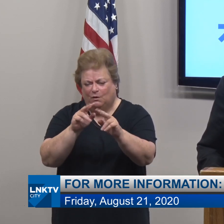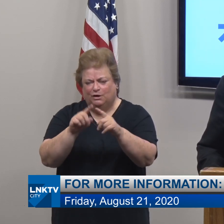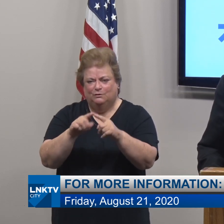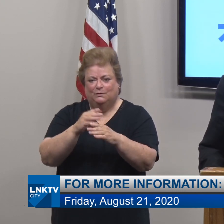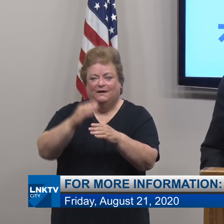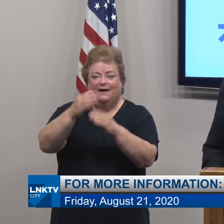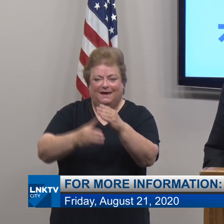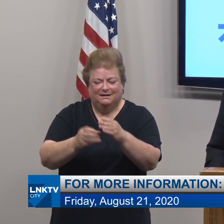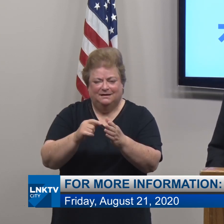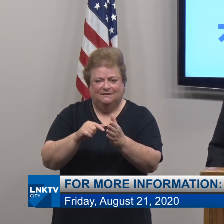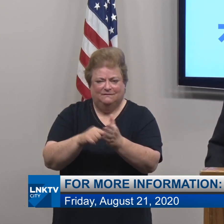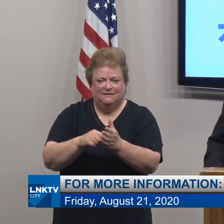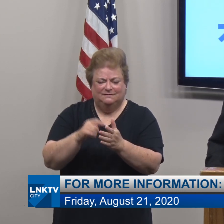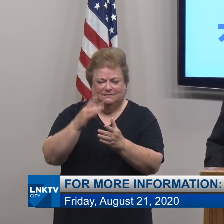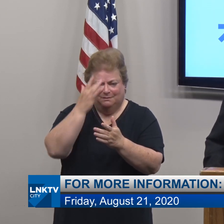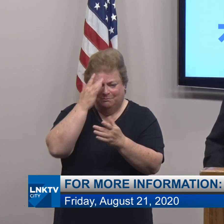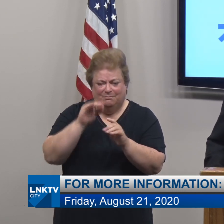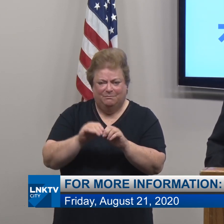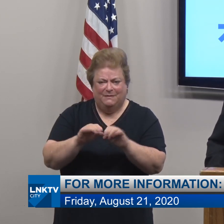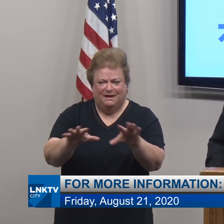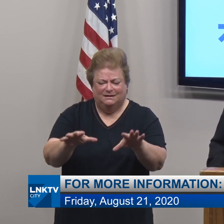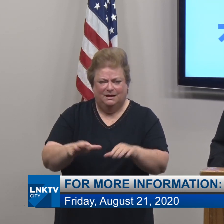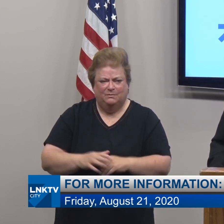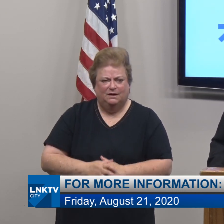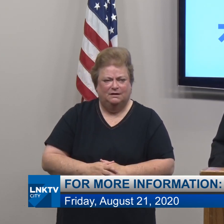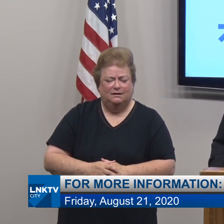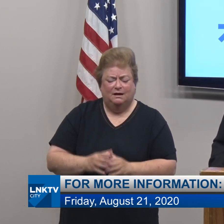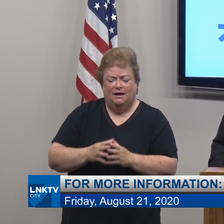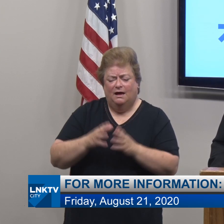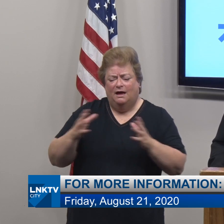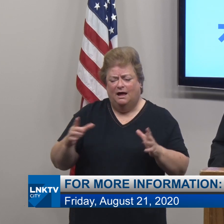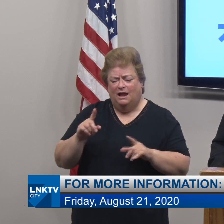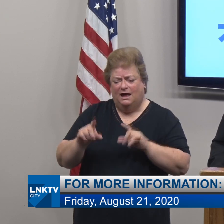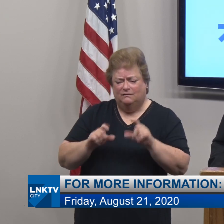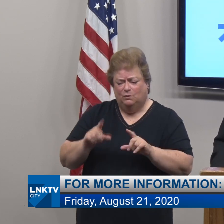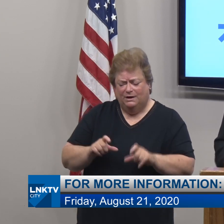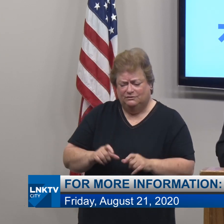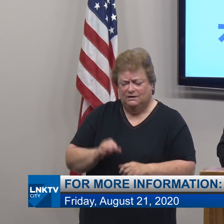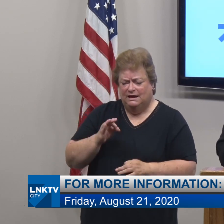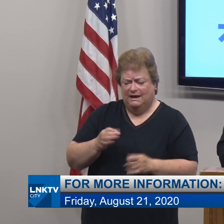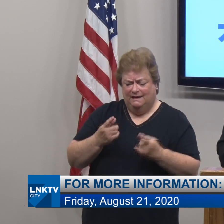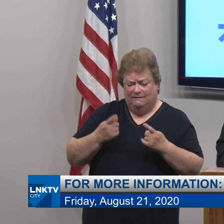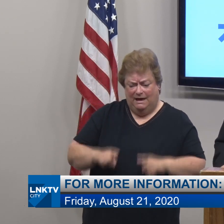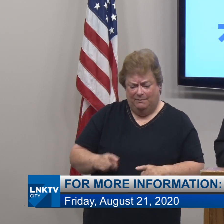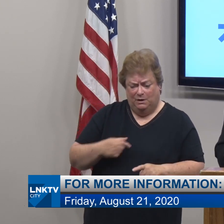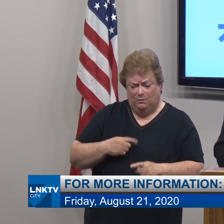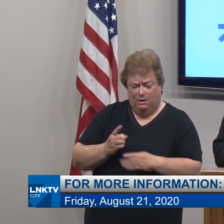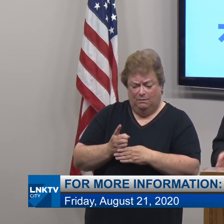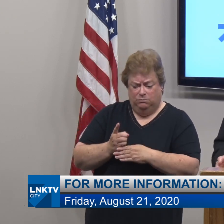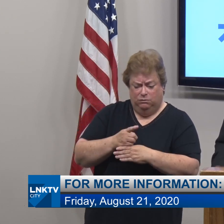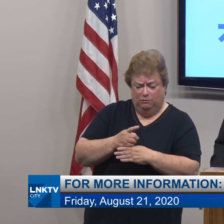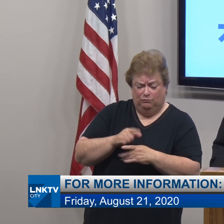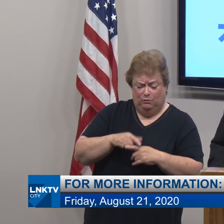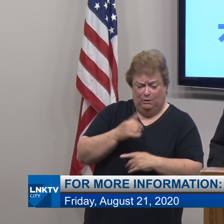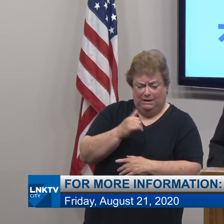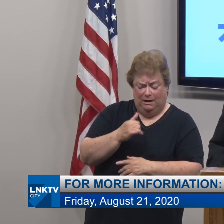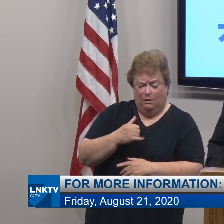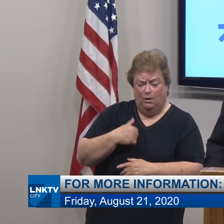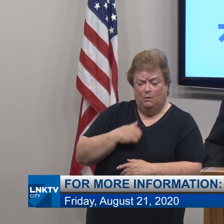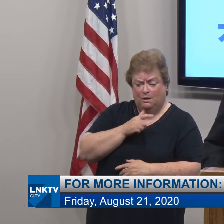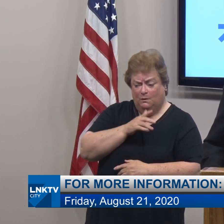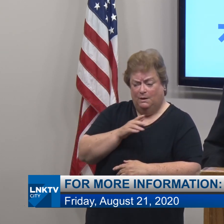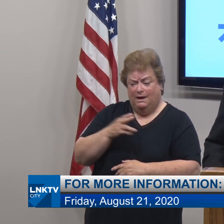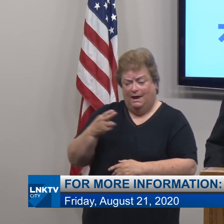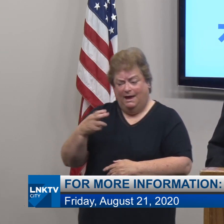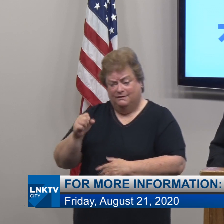day comes. A lot of questions we've received. If we go yellow, are we bringing our high school students back to 100%? We've